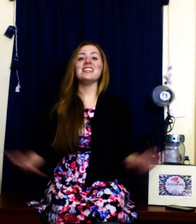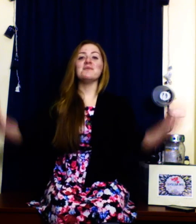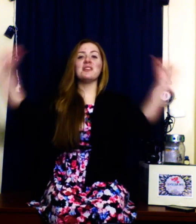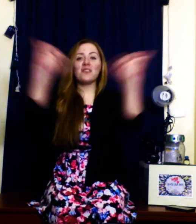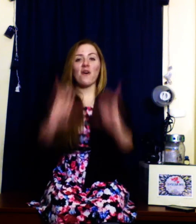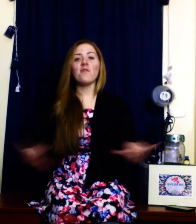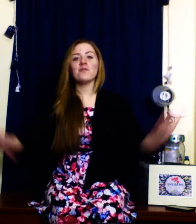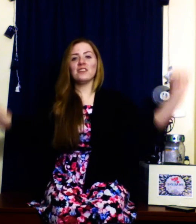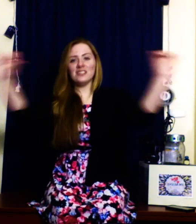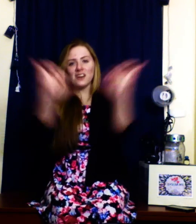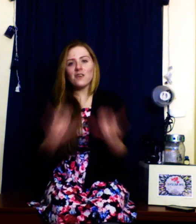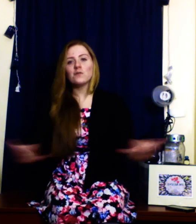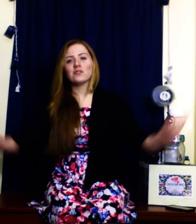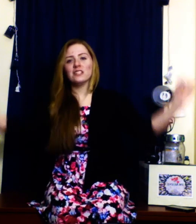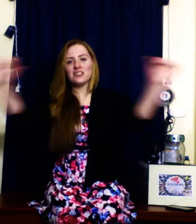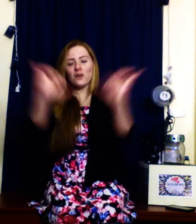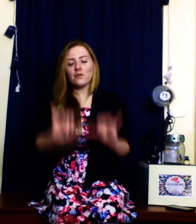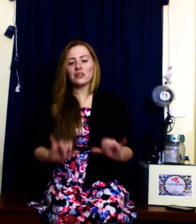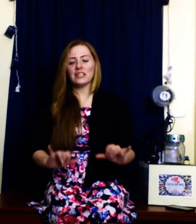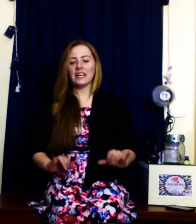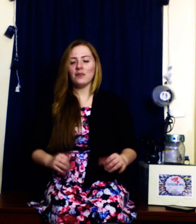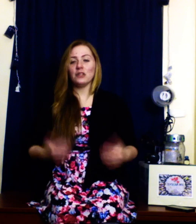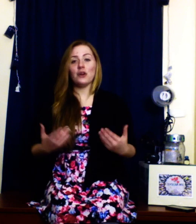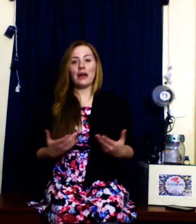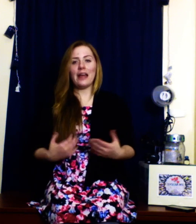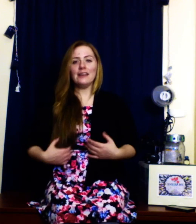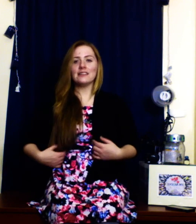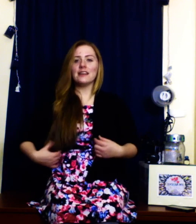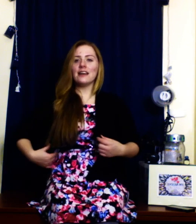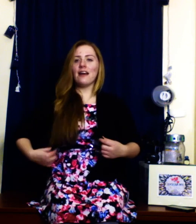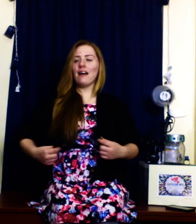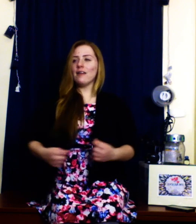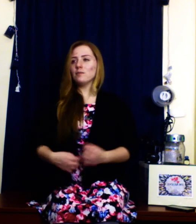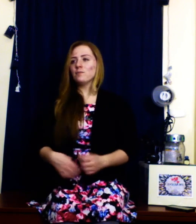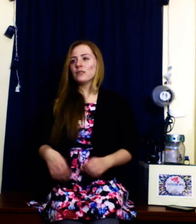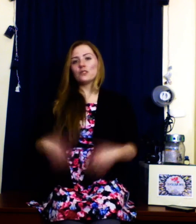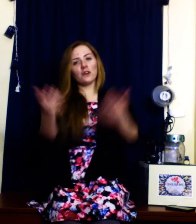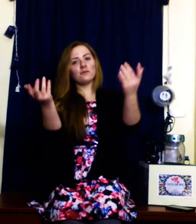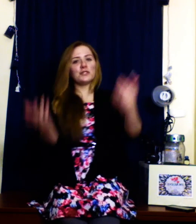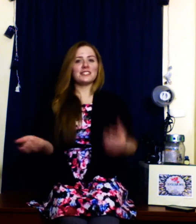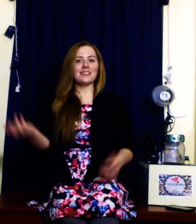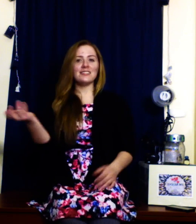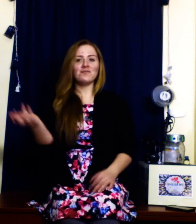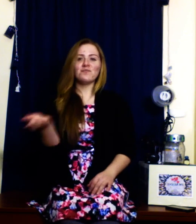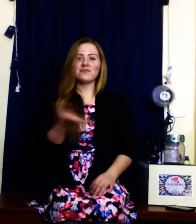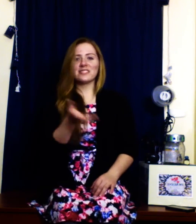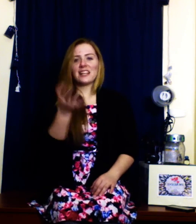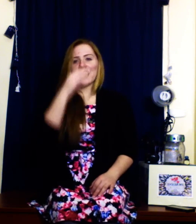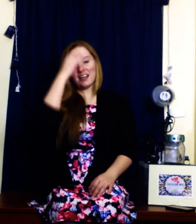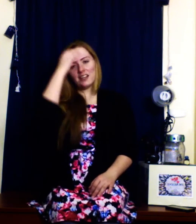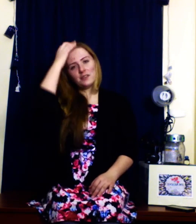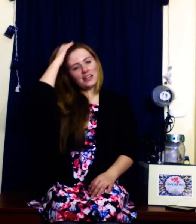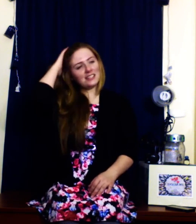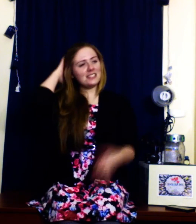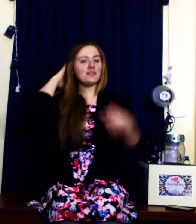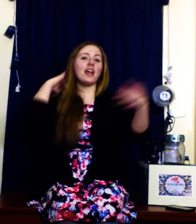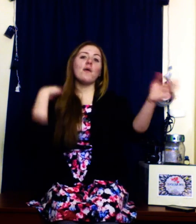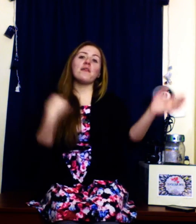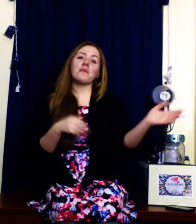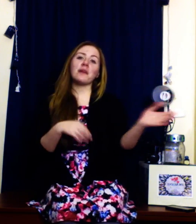been there over and over and over again with no end. So just to kind of deviate away from that song,